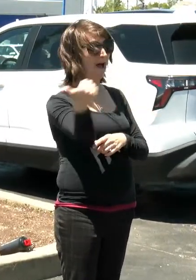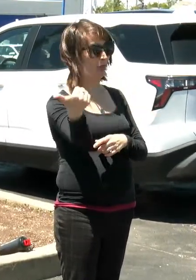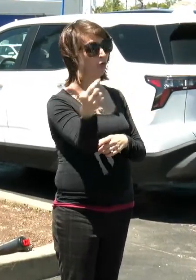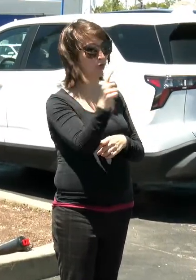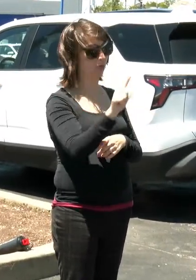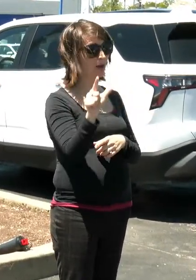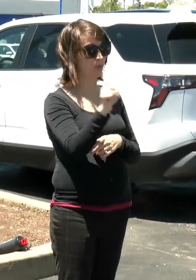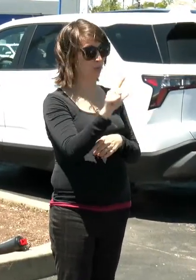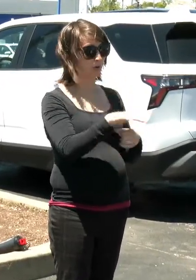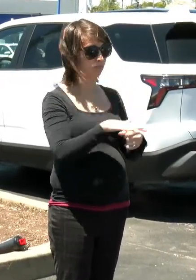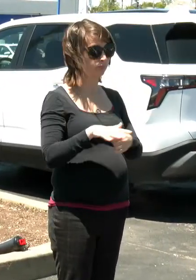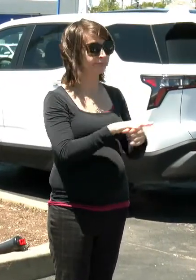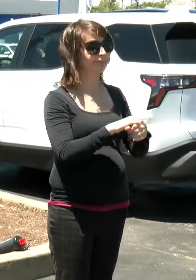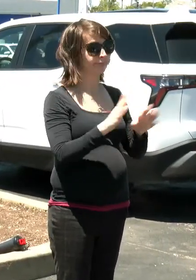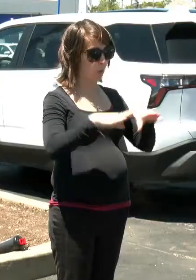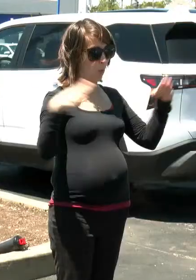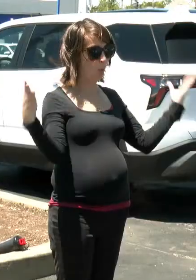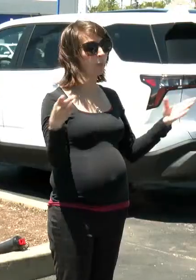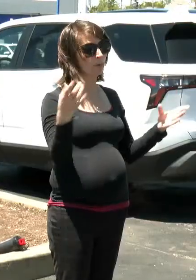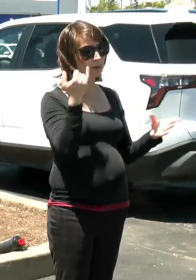rest or a respite